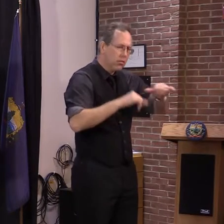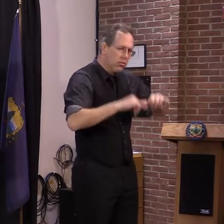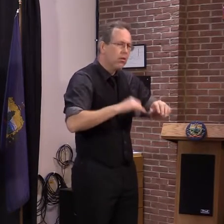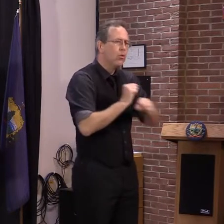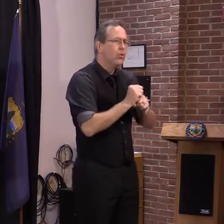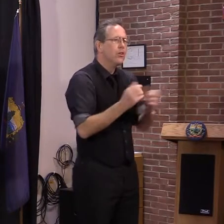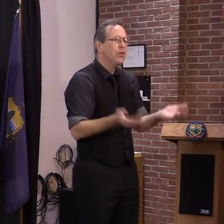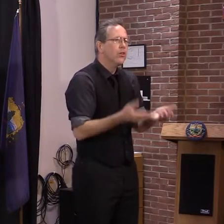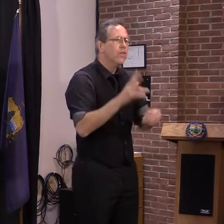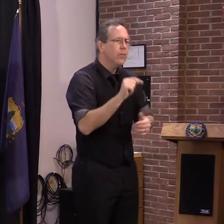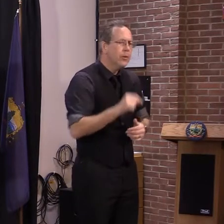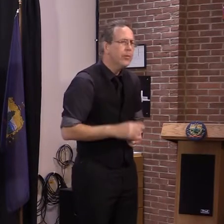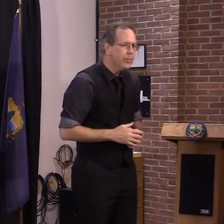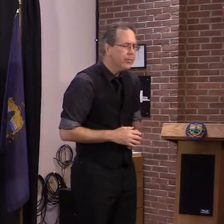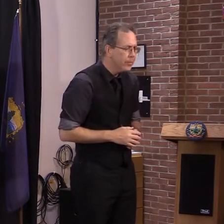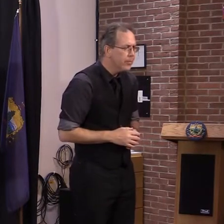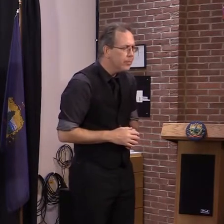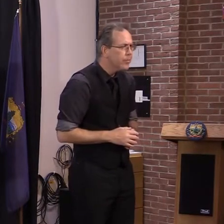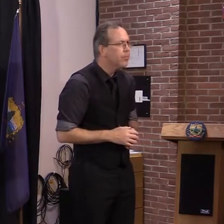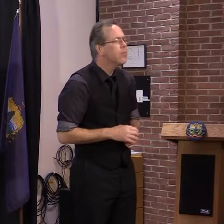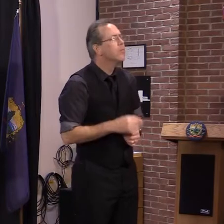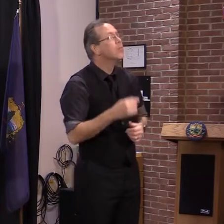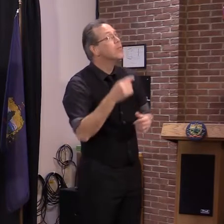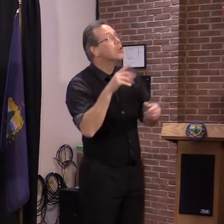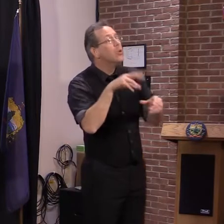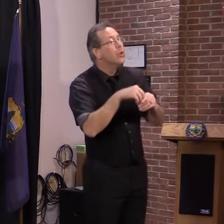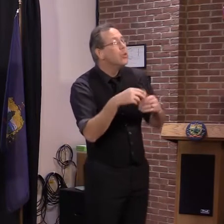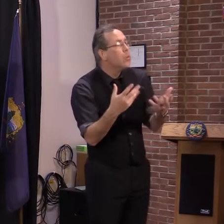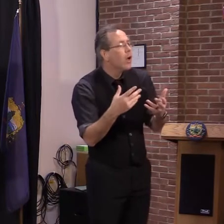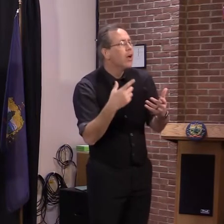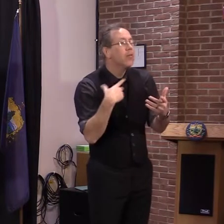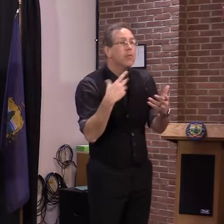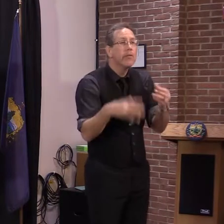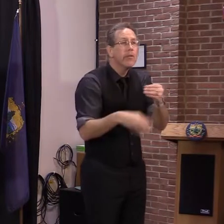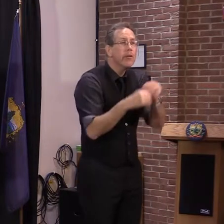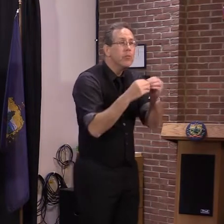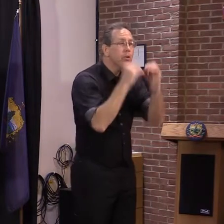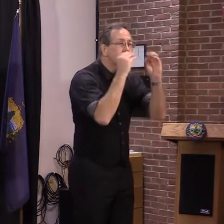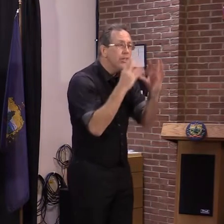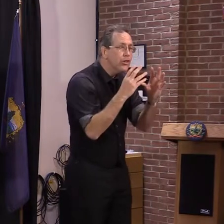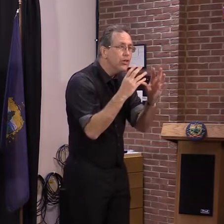pipeline, including more nurse educators in the state of Vermont.